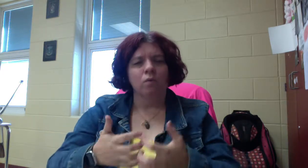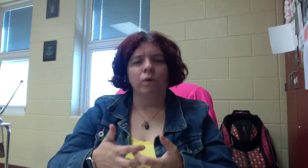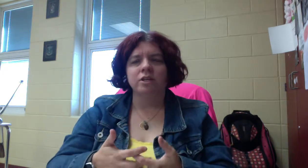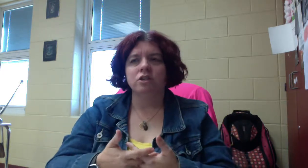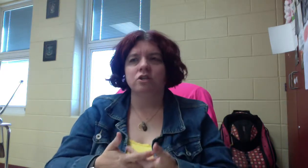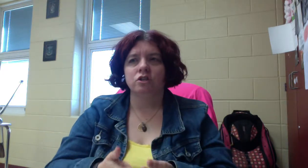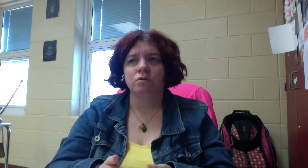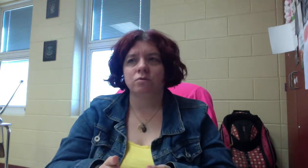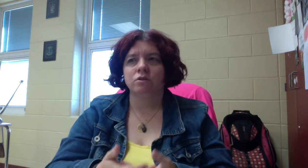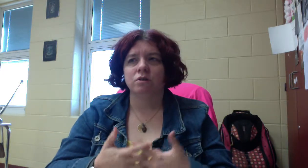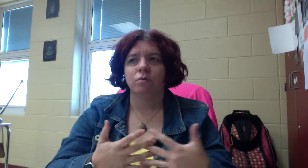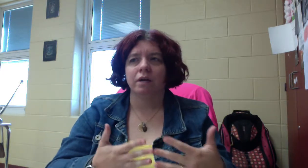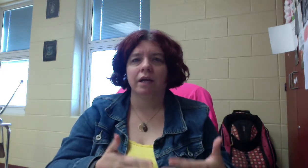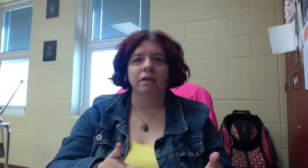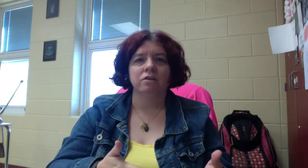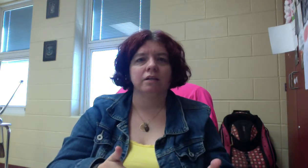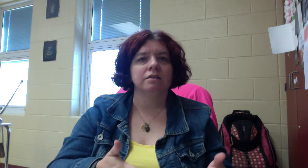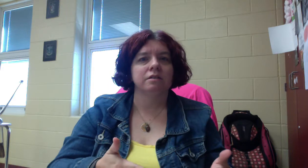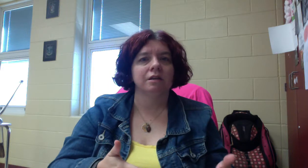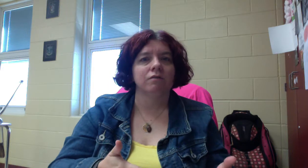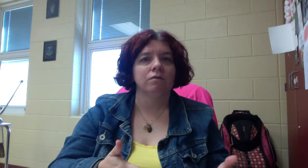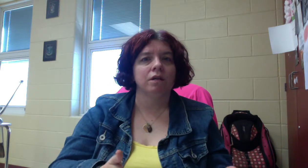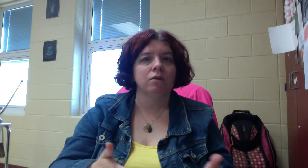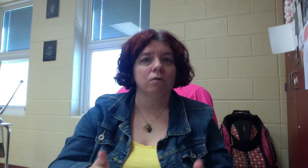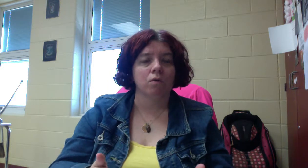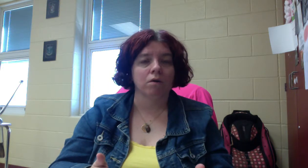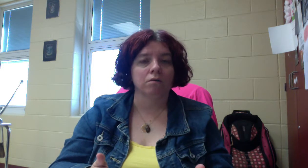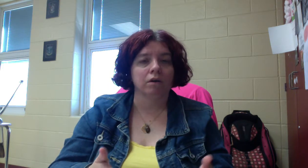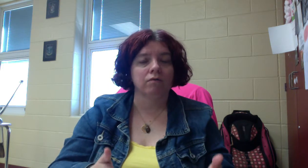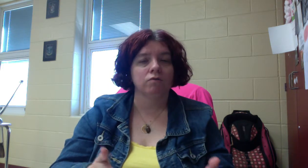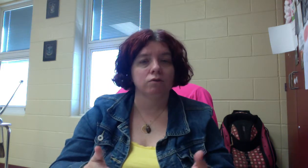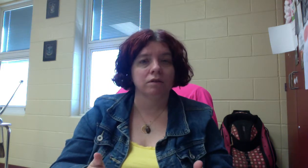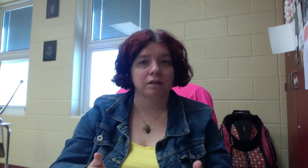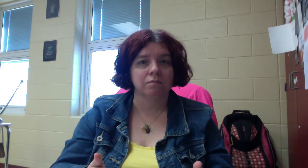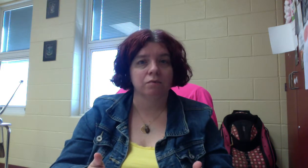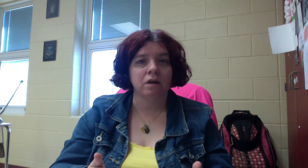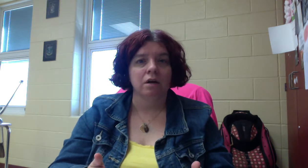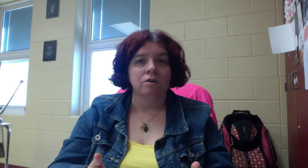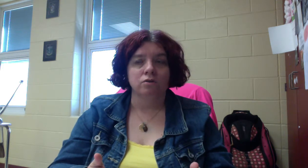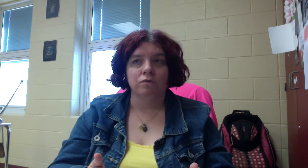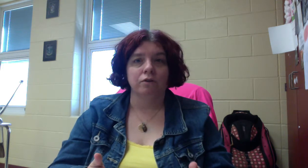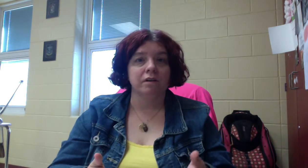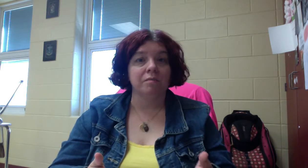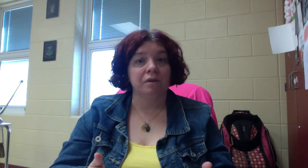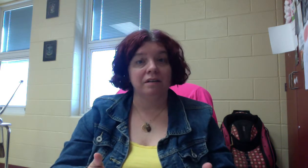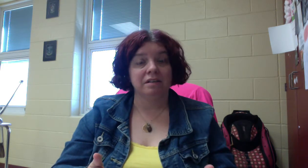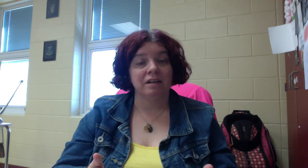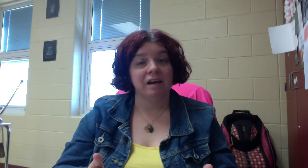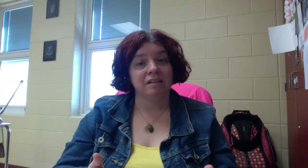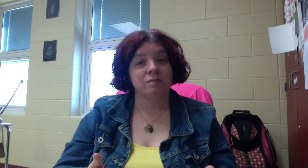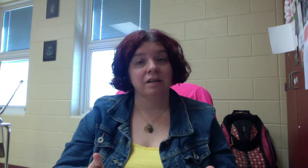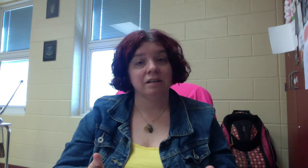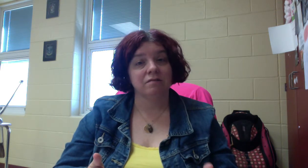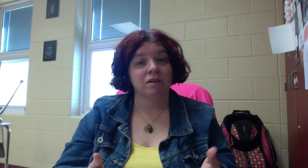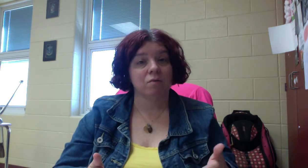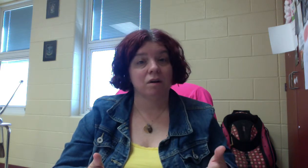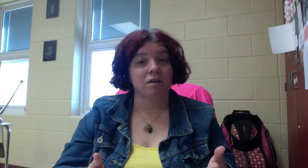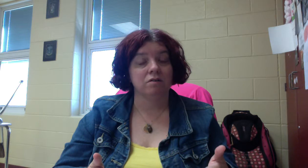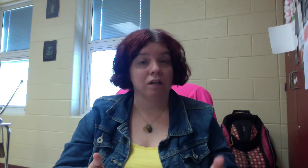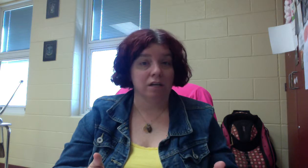Which is used when English sentences give you an either or give you two examples. So for example, last night I asked my kids if they wanted Chinese